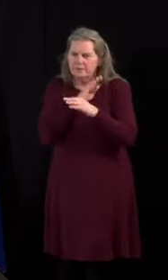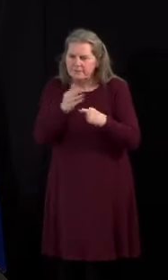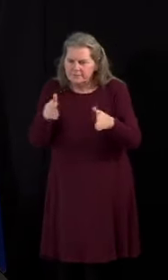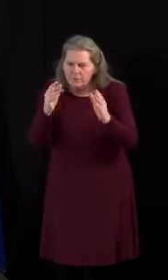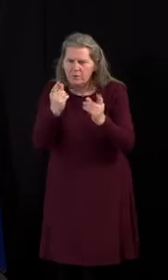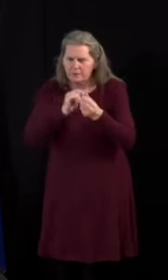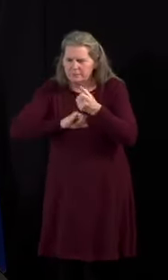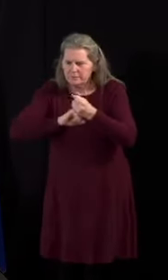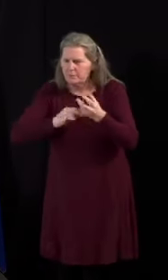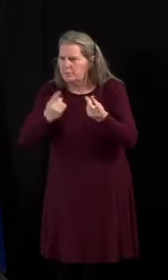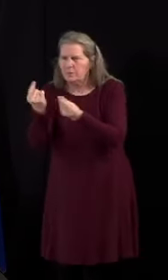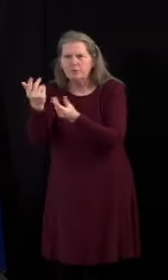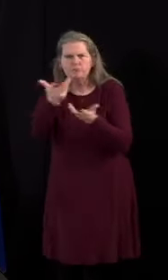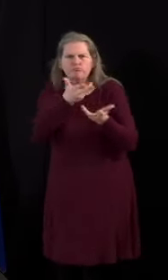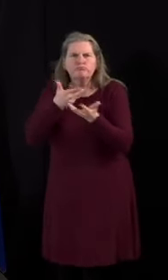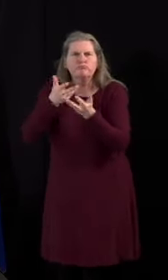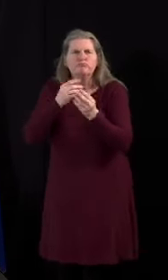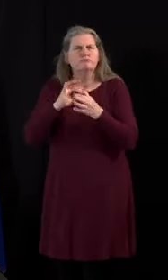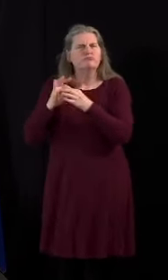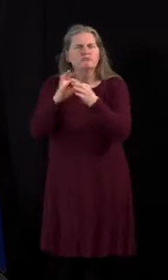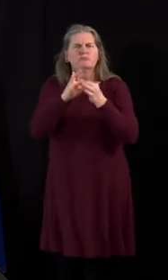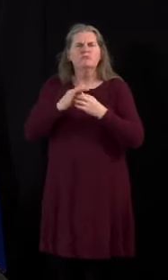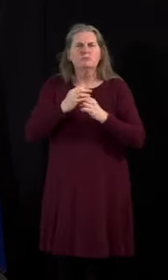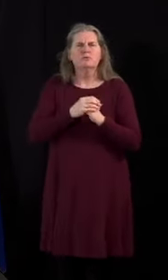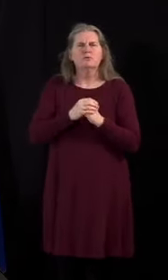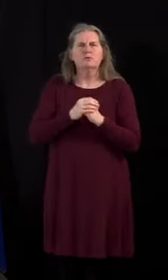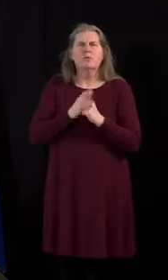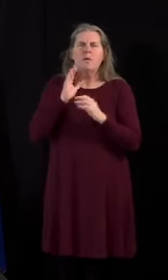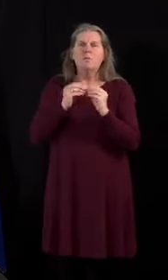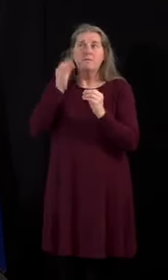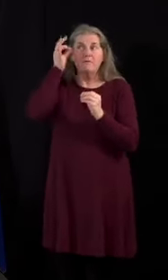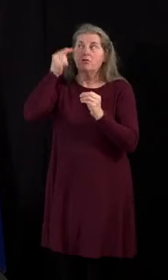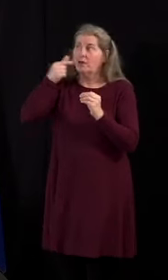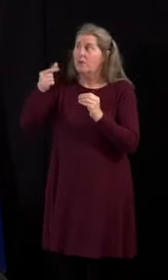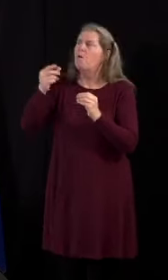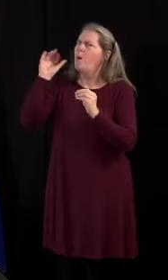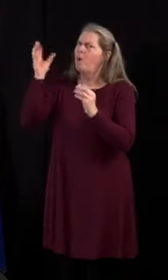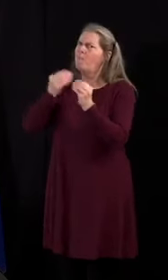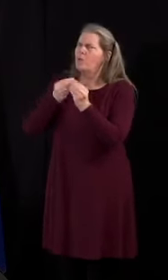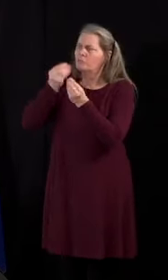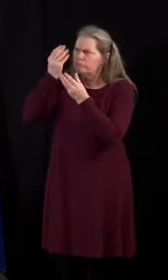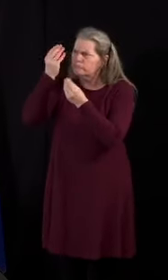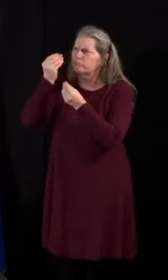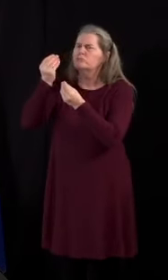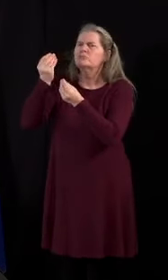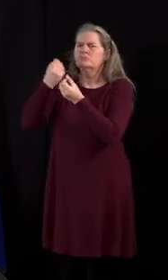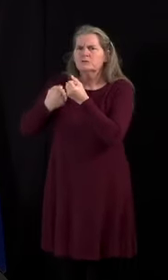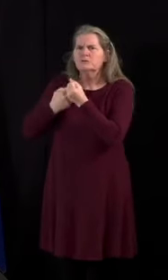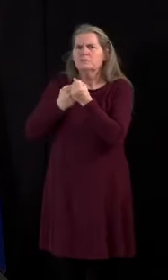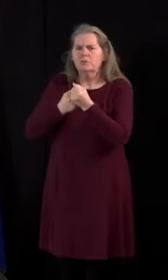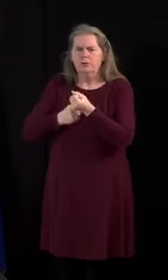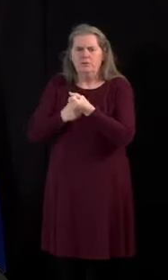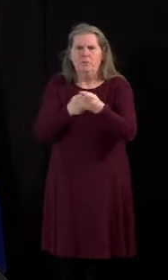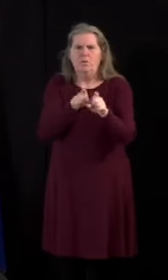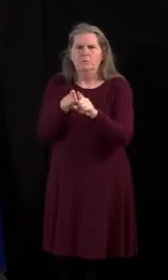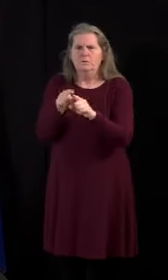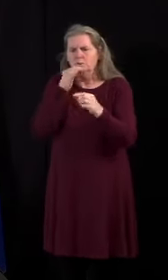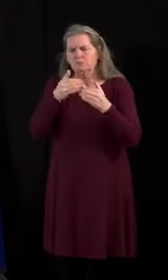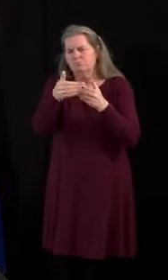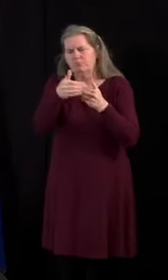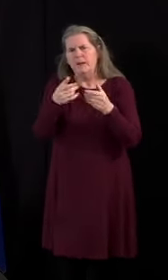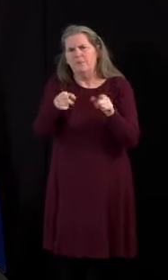business community. So we do anticipate hearing more from the federal government as well about support for Yukon businesses in the days to